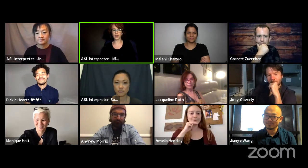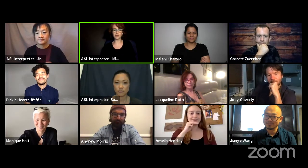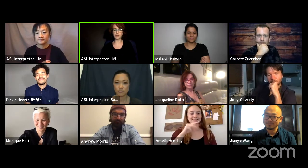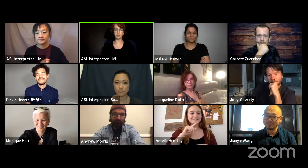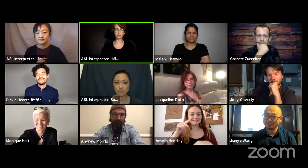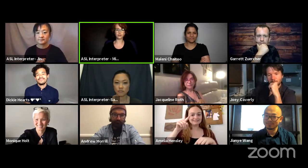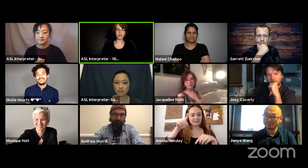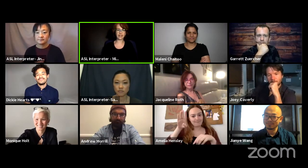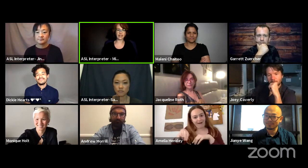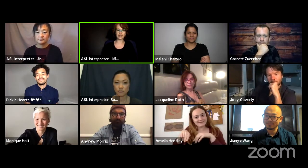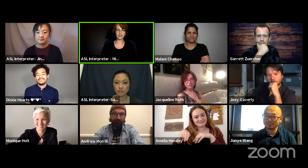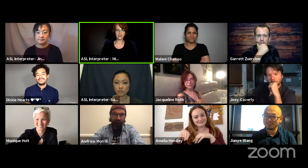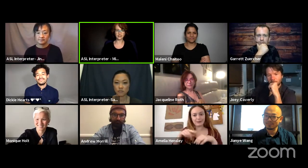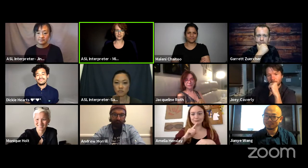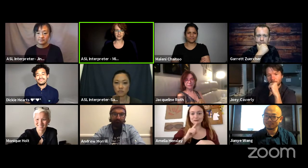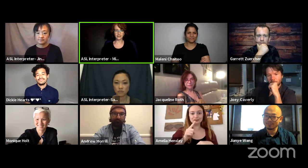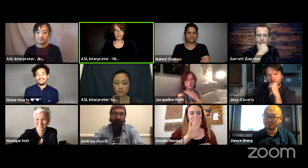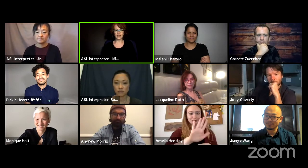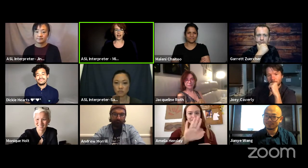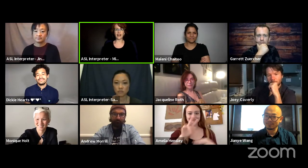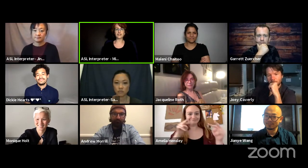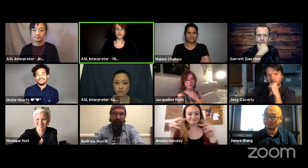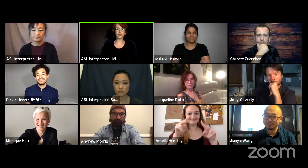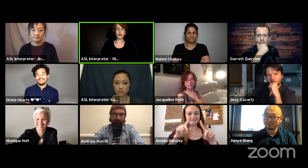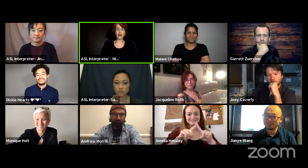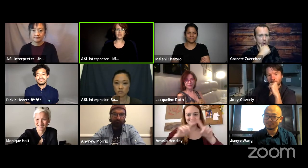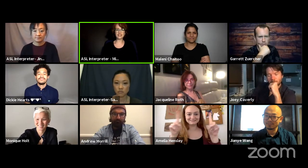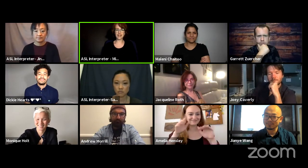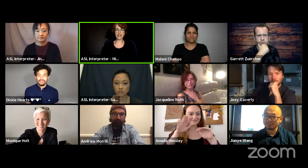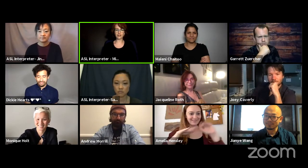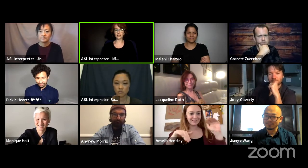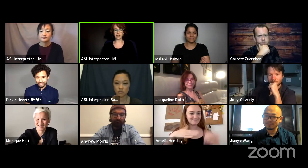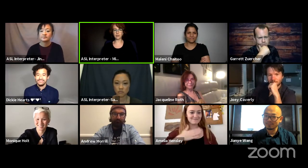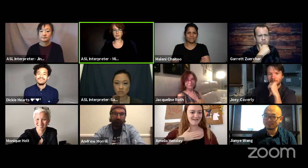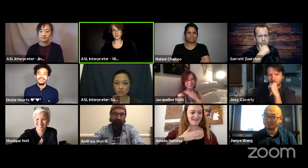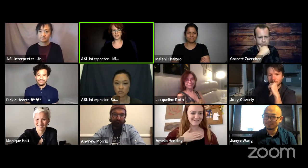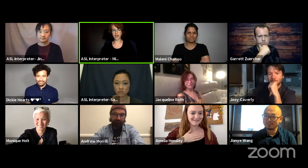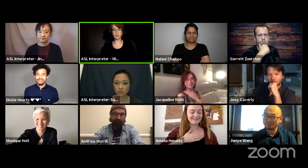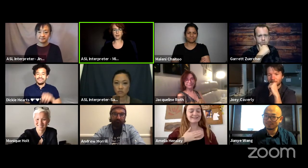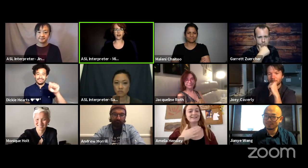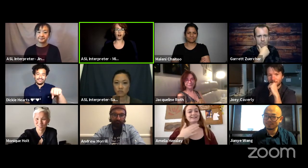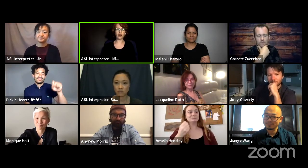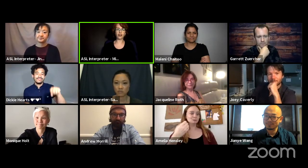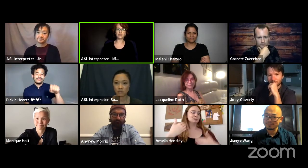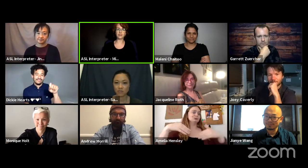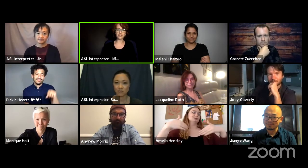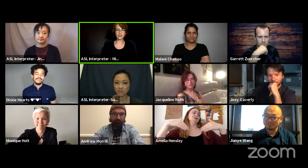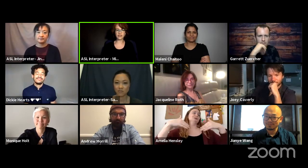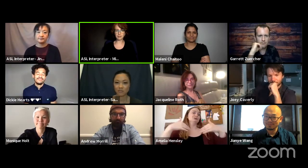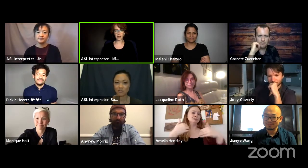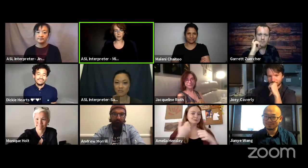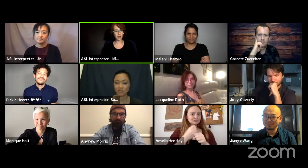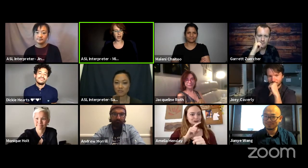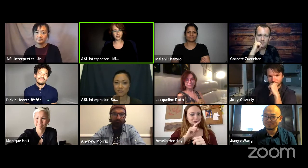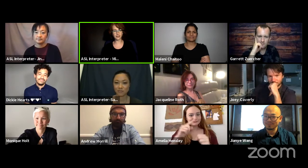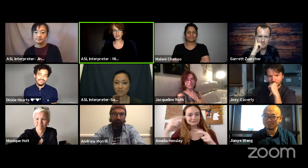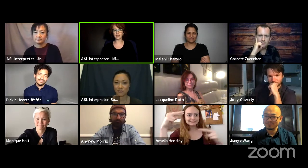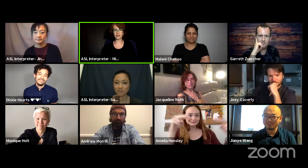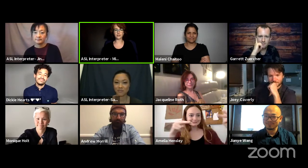where people were looking. And so I would say, look it up to the top, but on my screen, they'd be on the bottom. And so